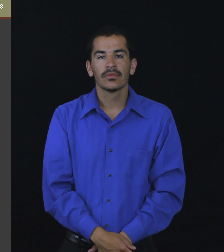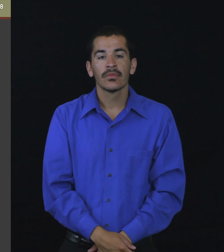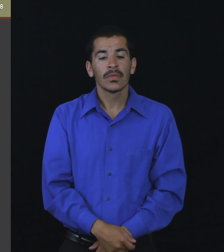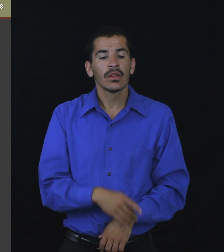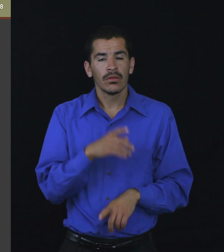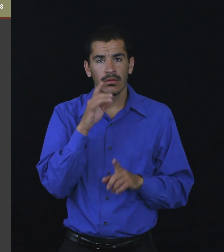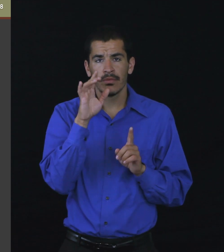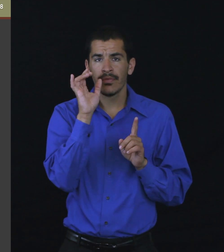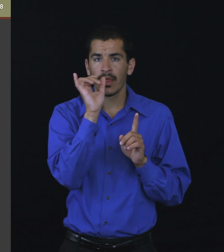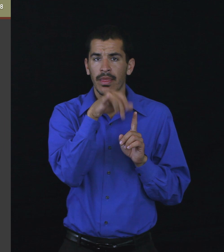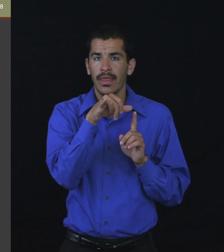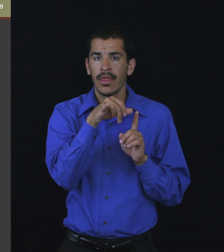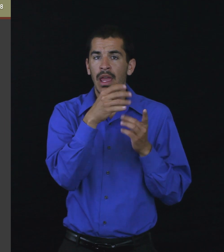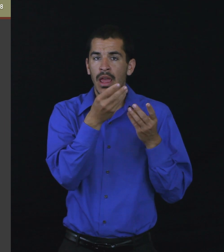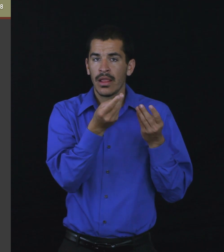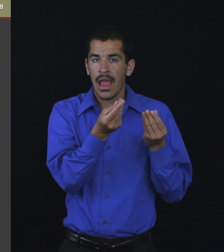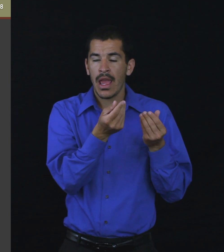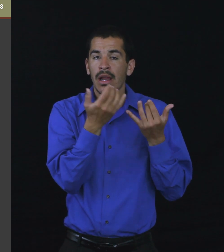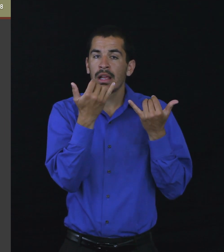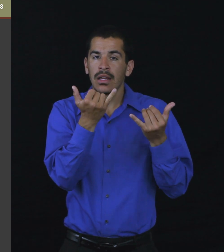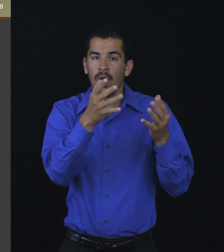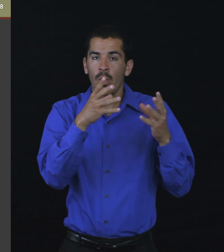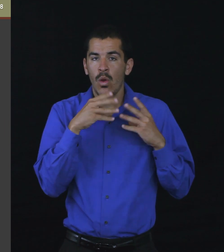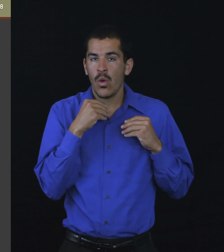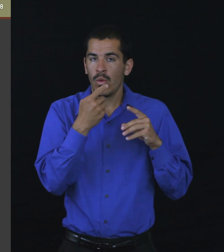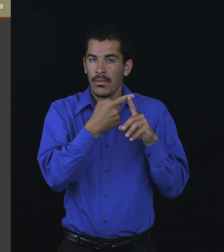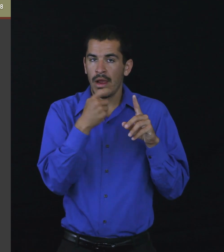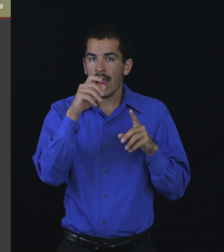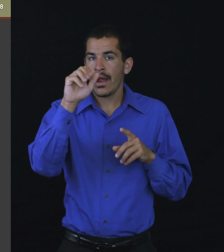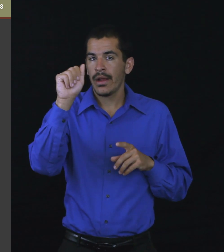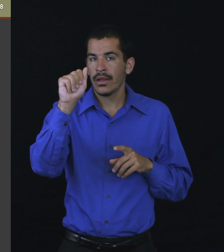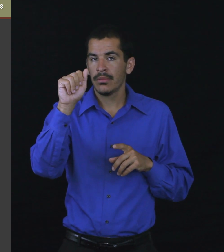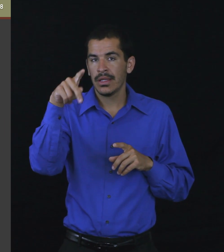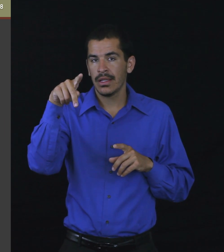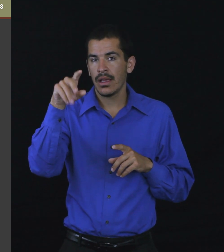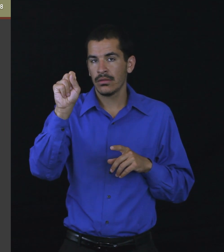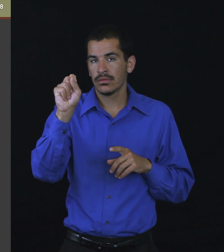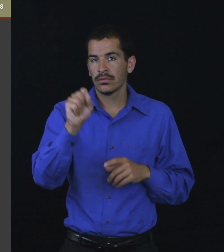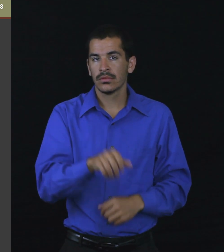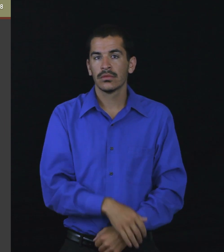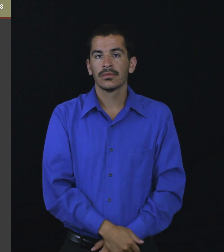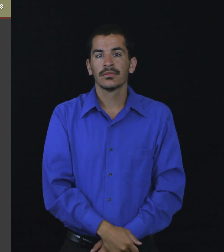This land is currently owned by APS.